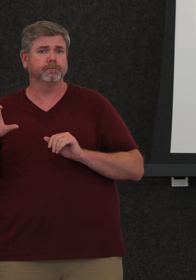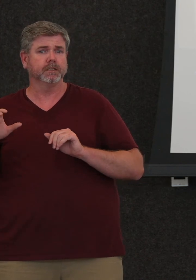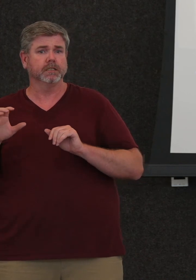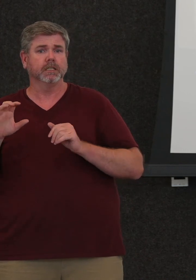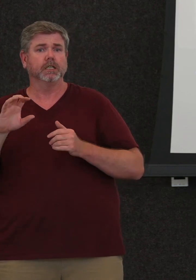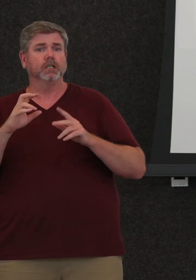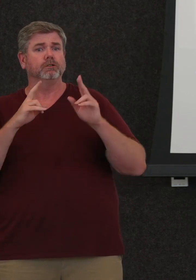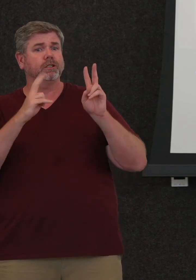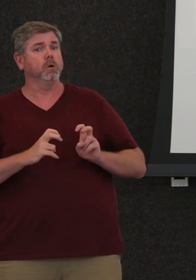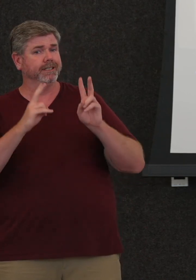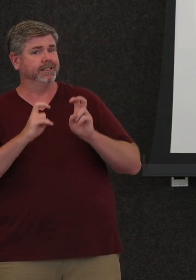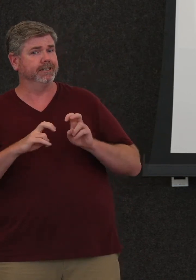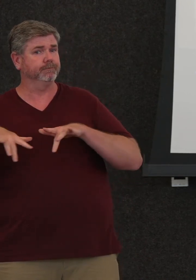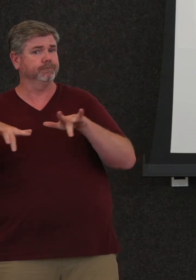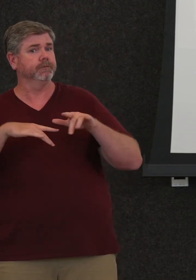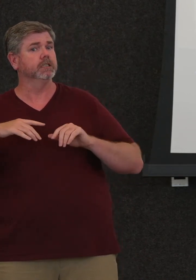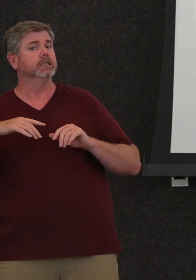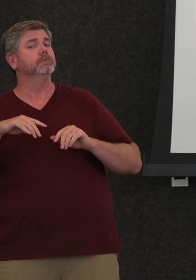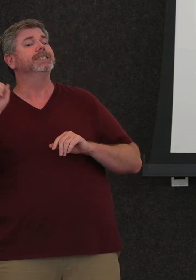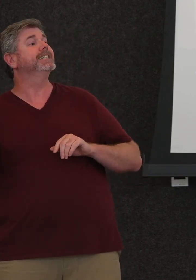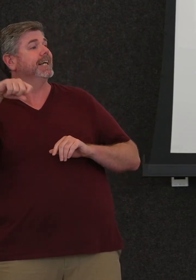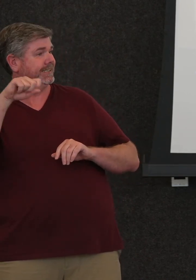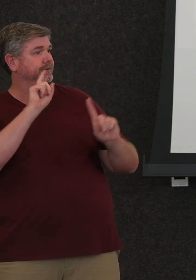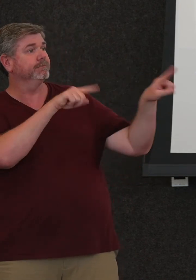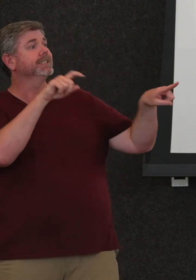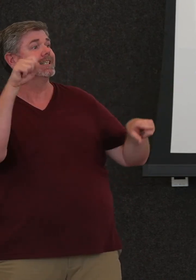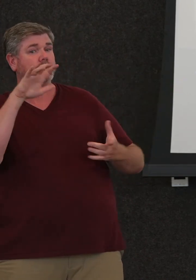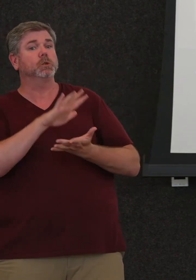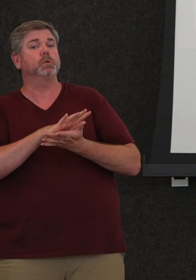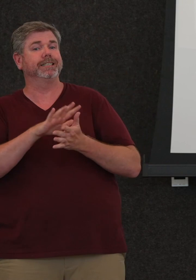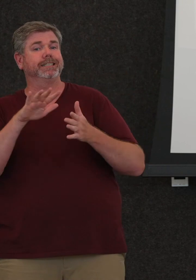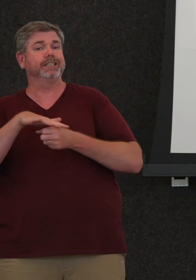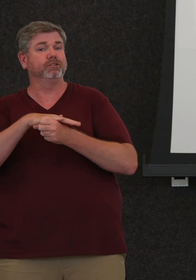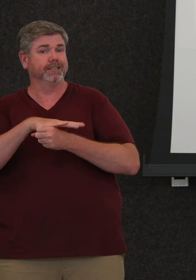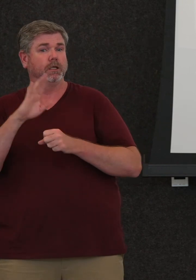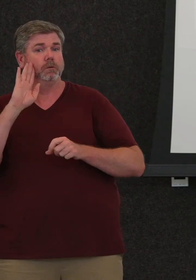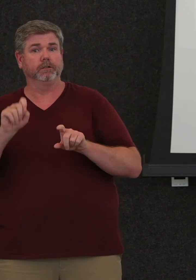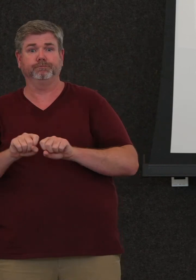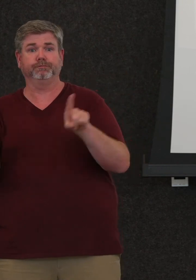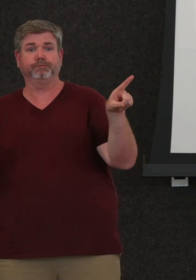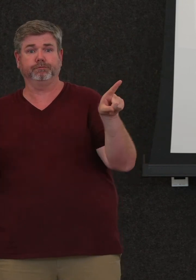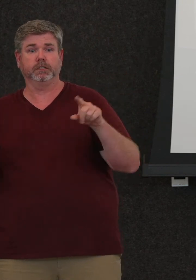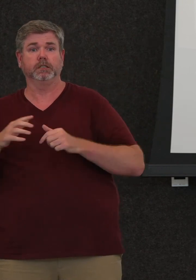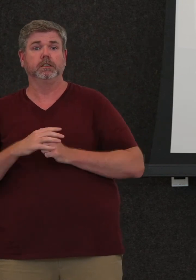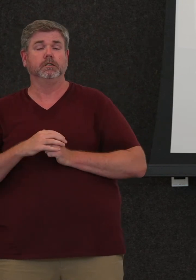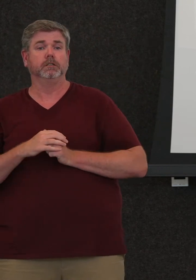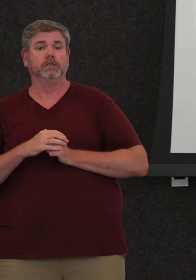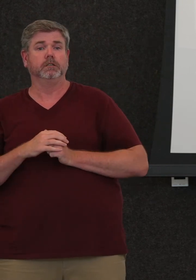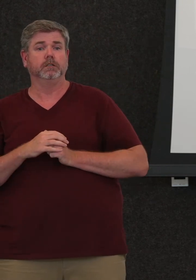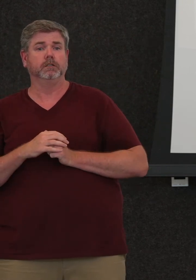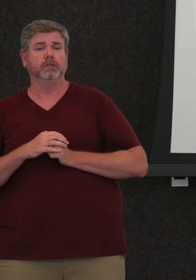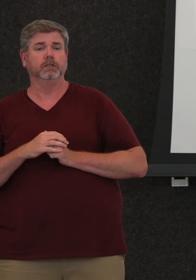to send it out to all of the parents who received the initial email at all the high schools within the Fremont Union High